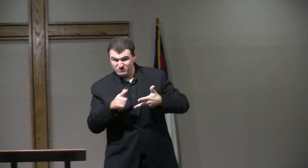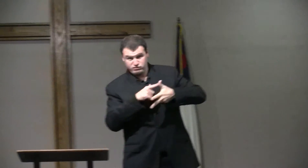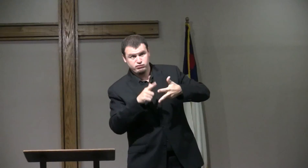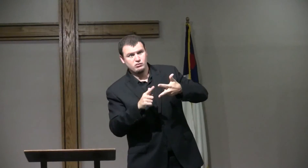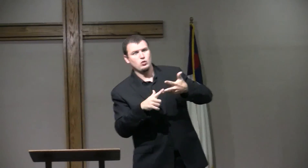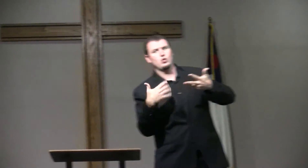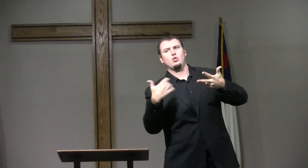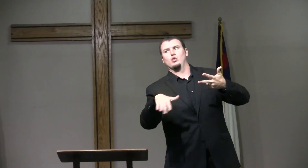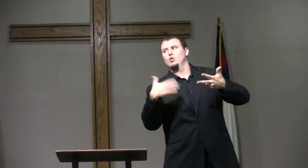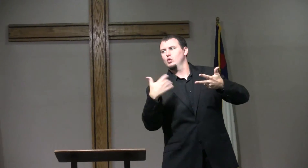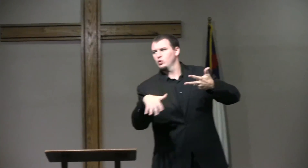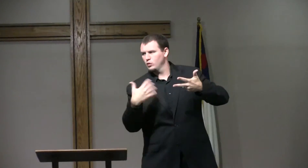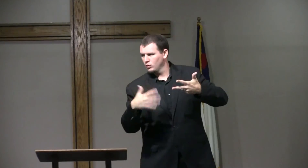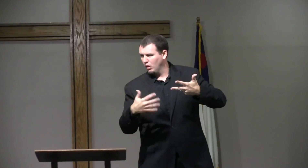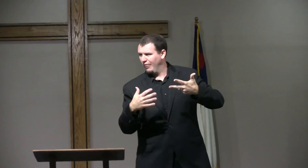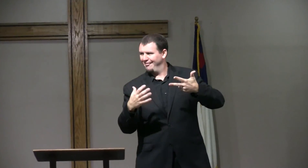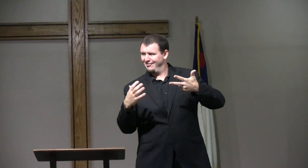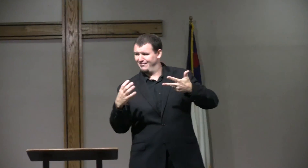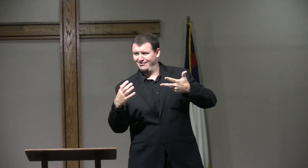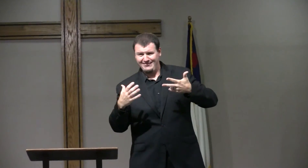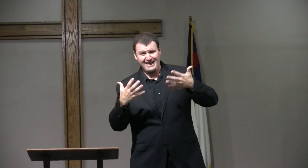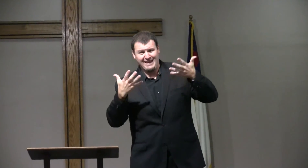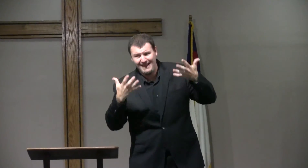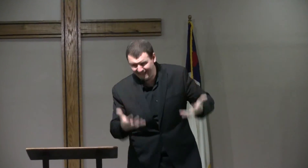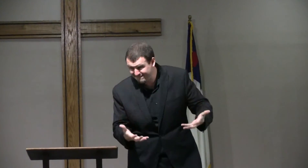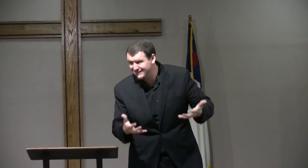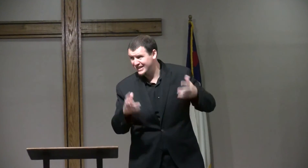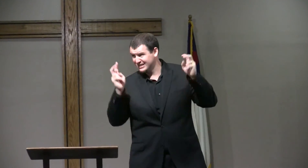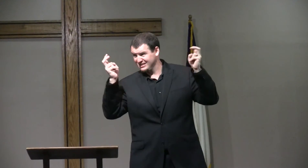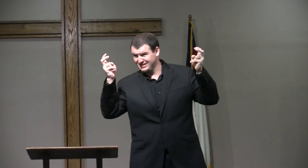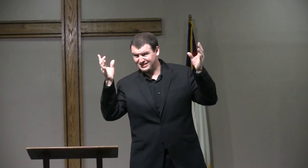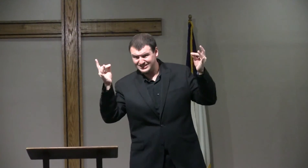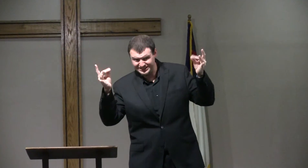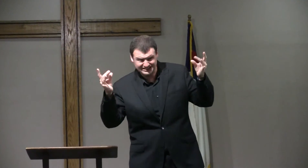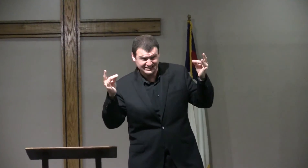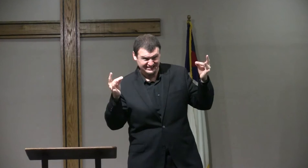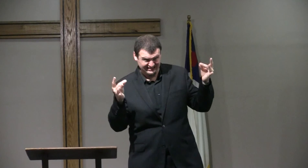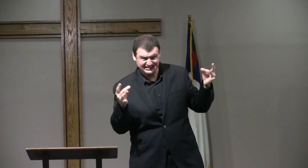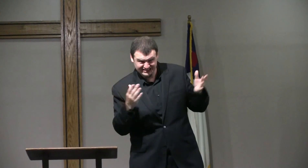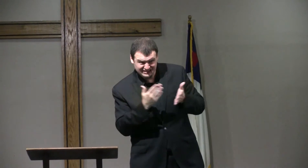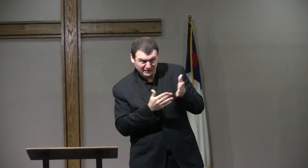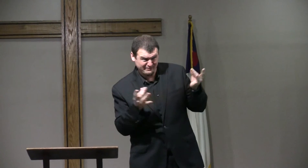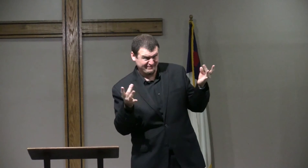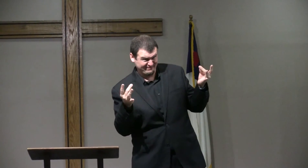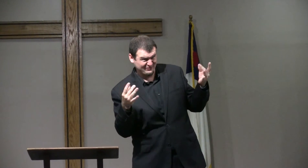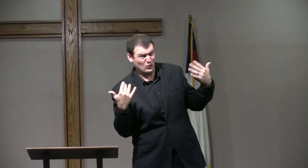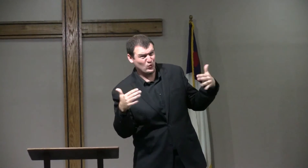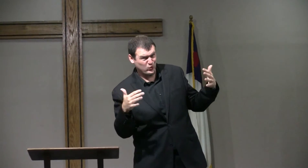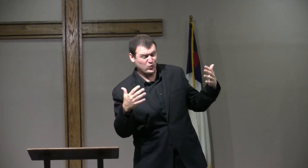I want to really thank you for your attention this morning. These have been very